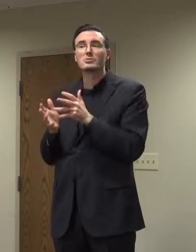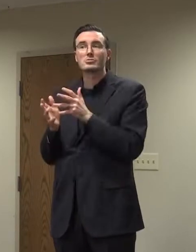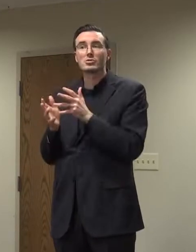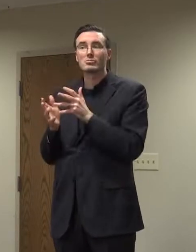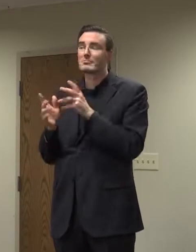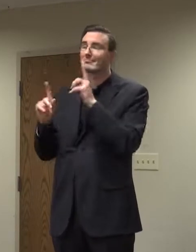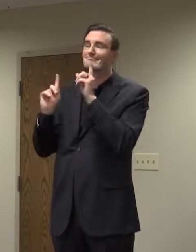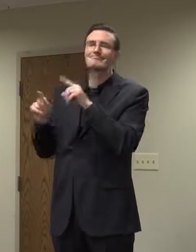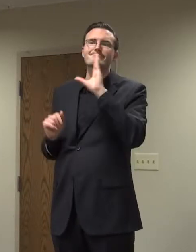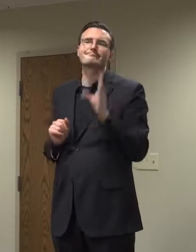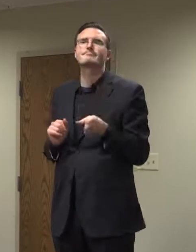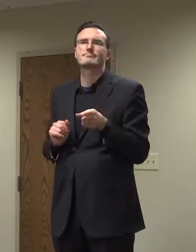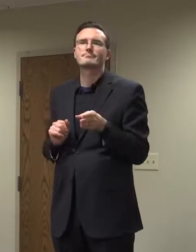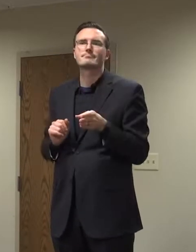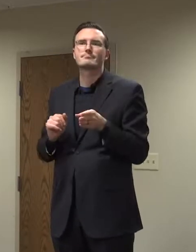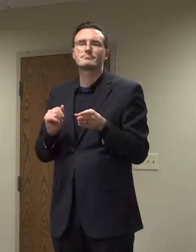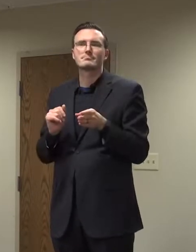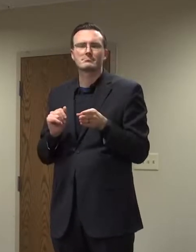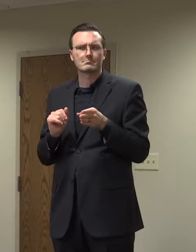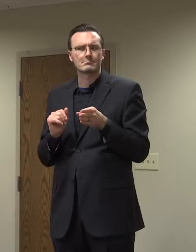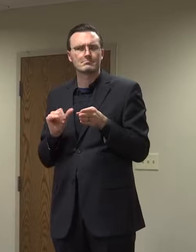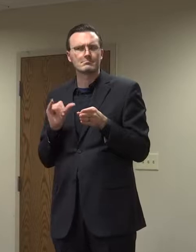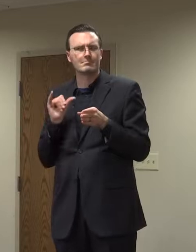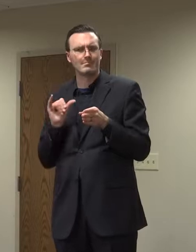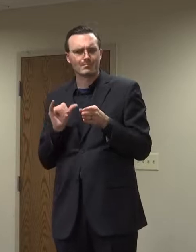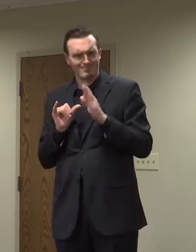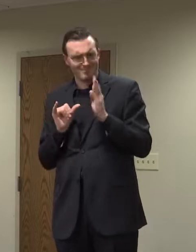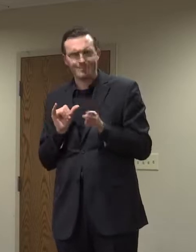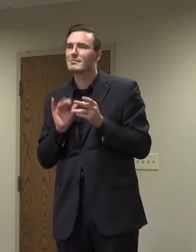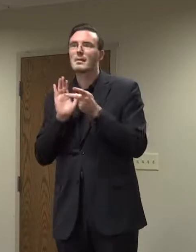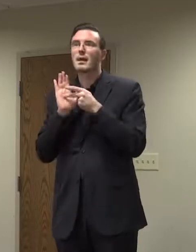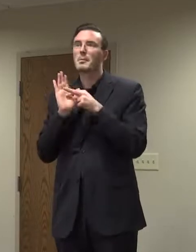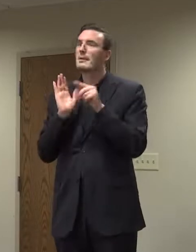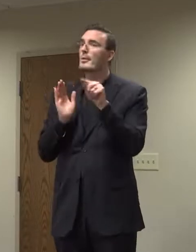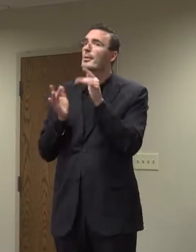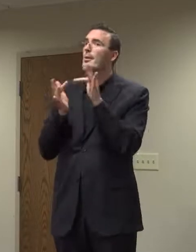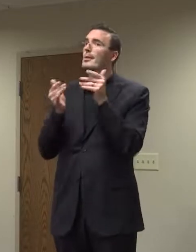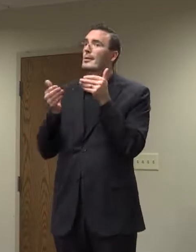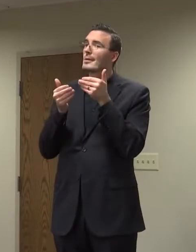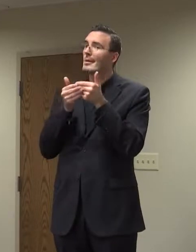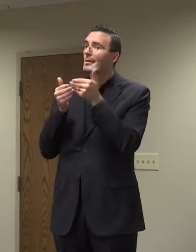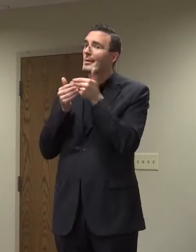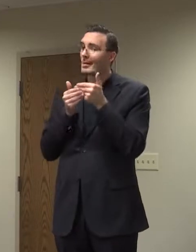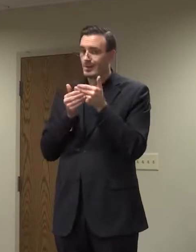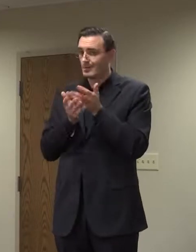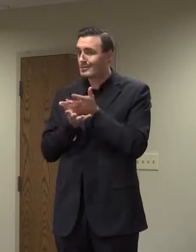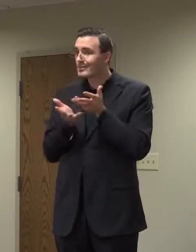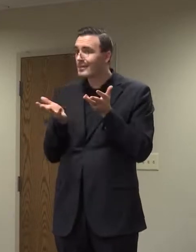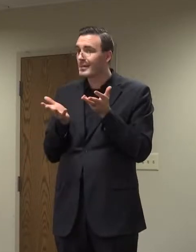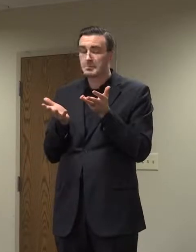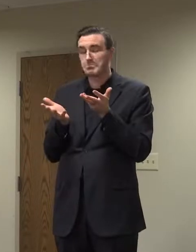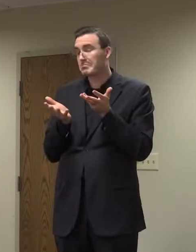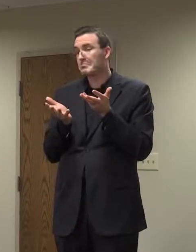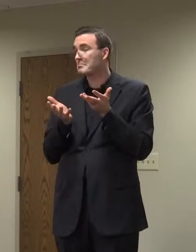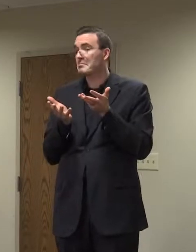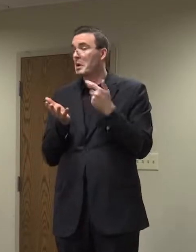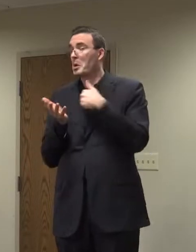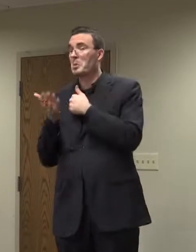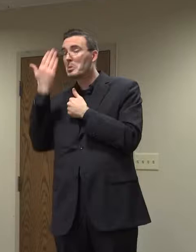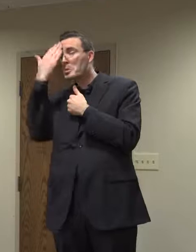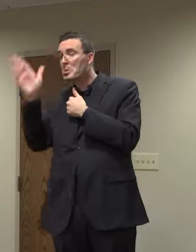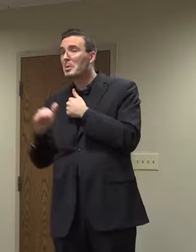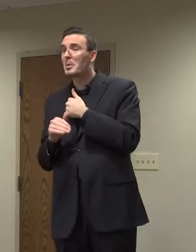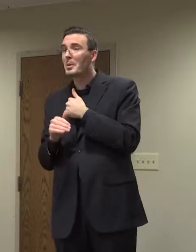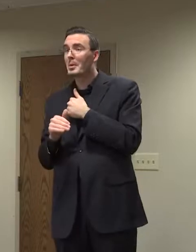isolated, close contacts cannot be identified, there cannot be appropriate quarantining of those close